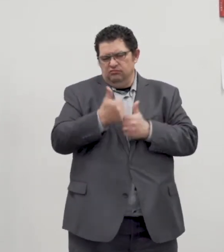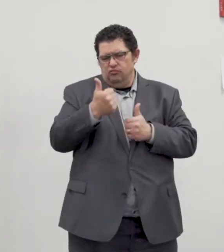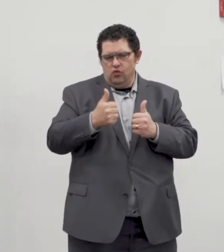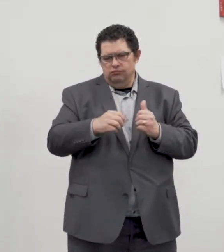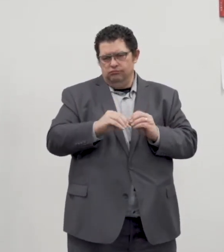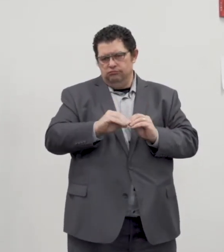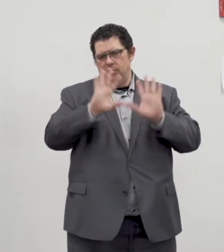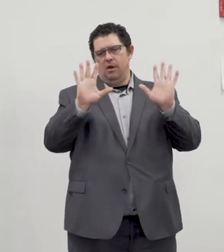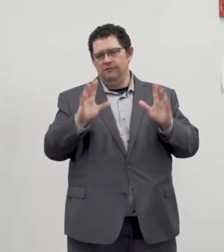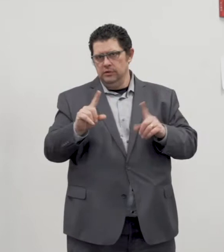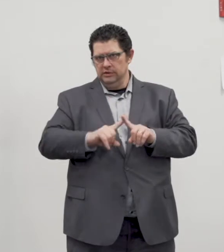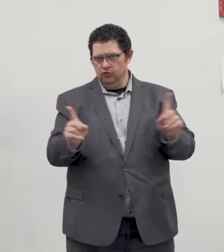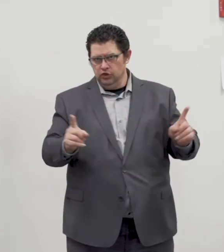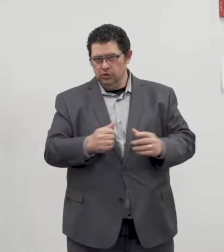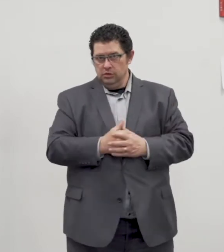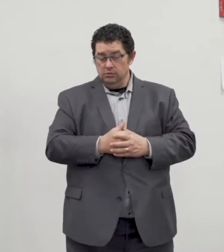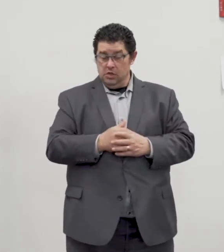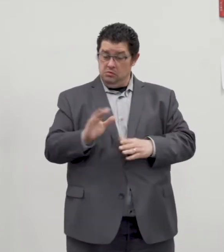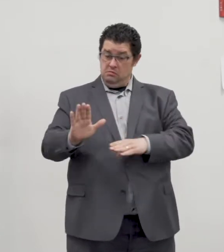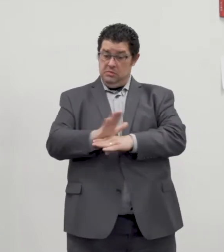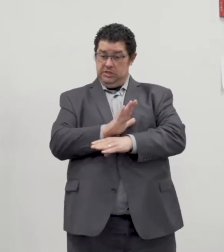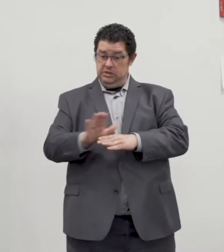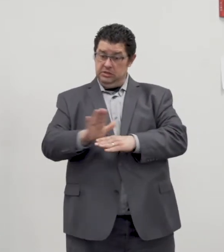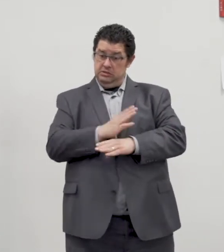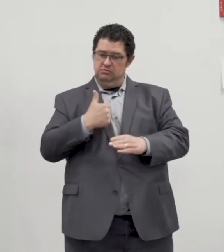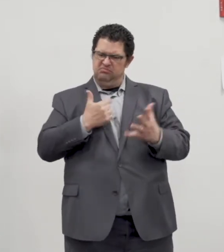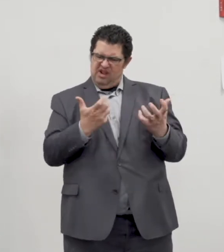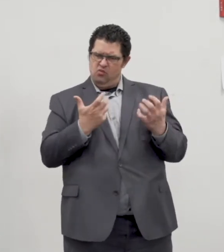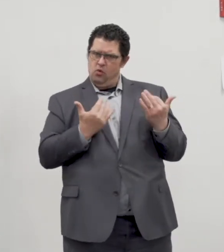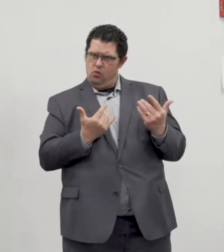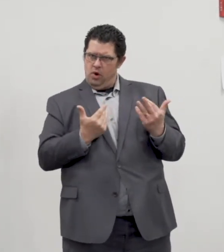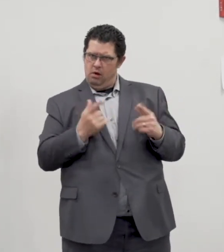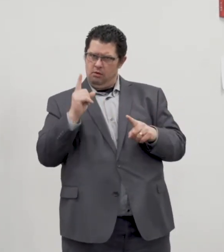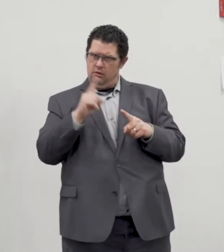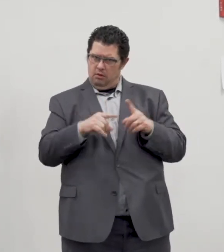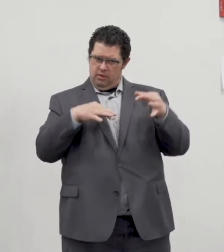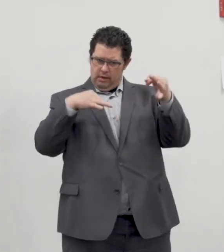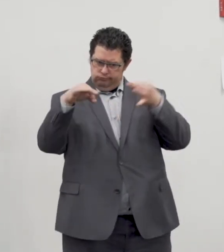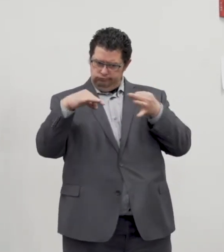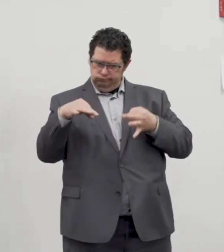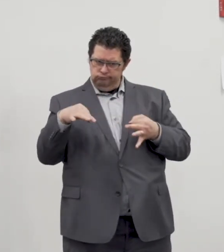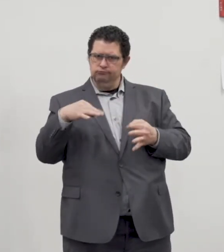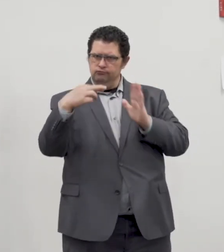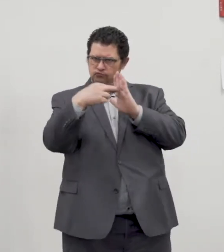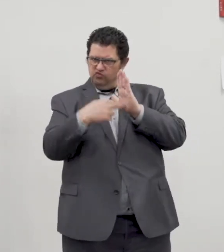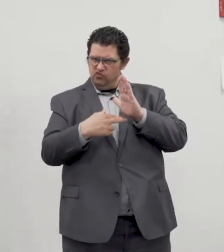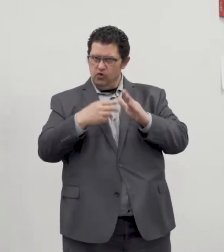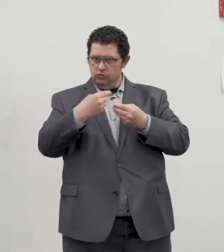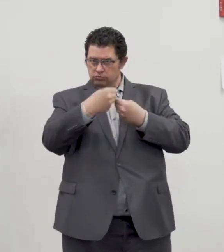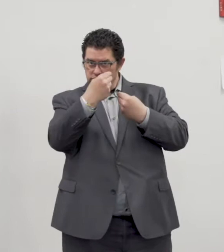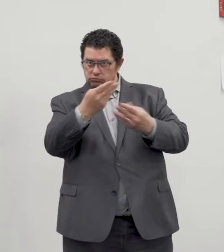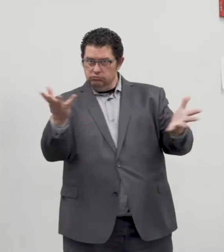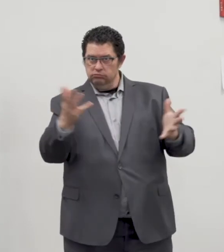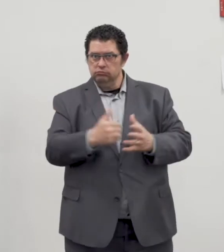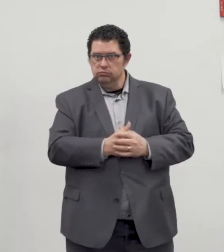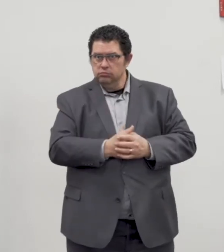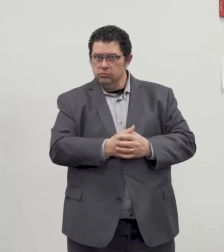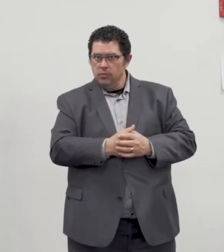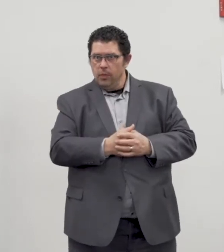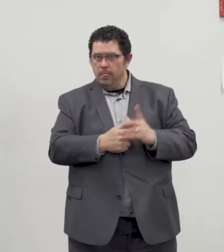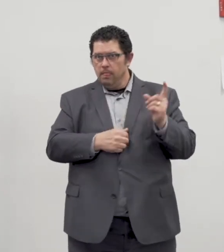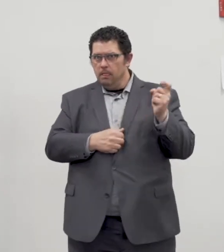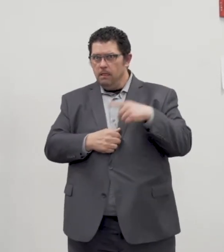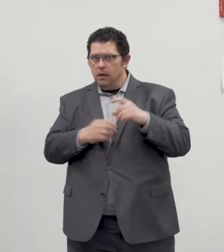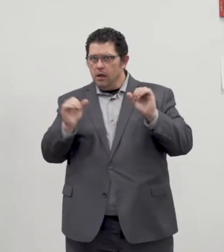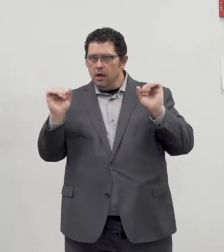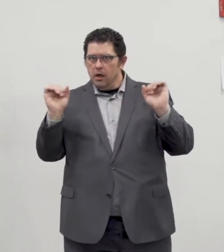far as those businesses, I would like to wait until those business guidelines come out, and I think you'll see alignment in nearly every aspect of it. Can you talk a little bit